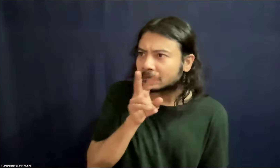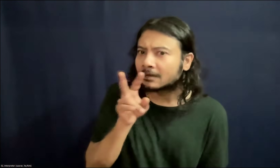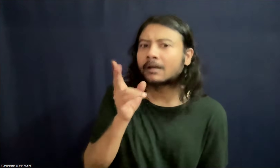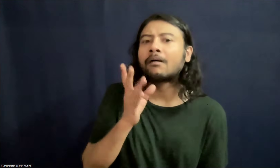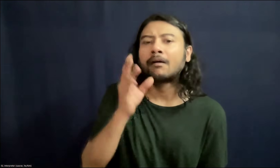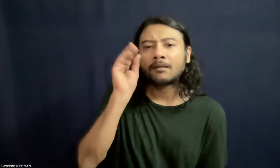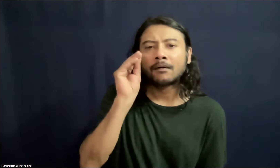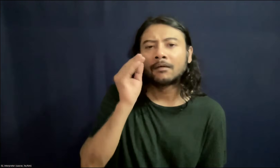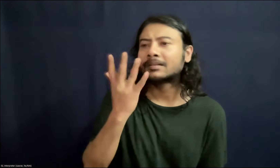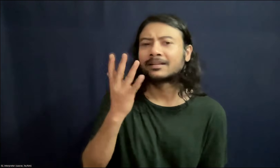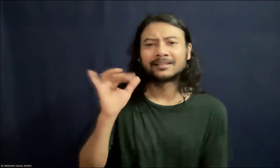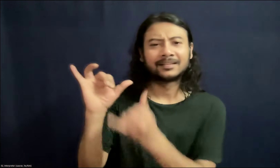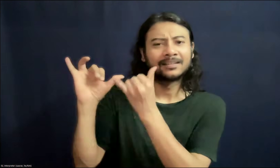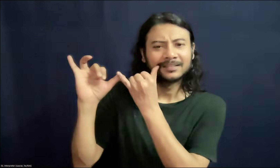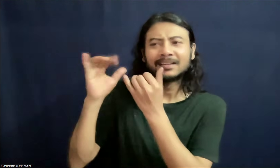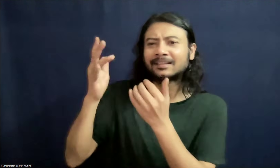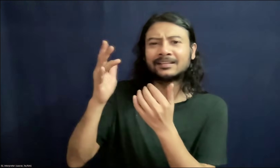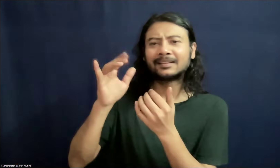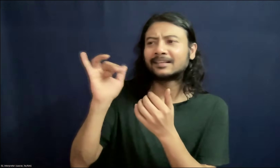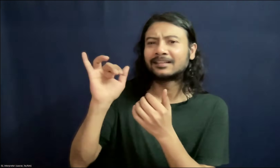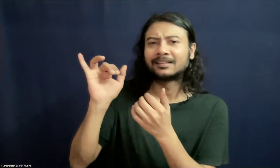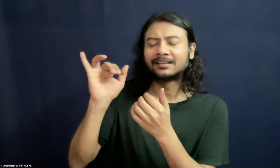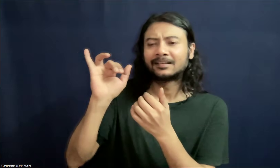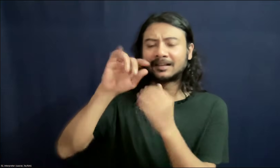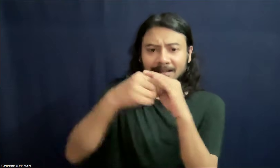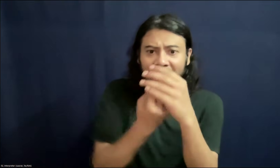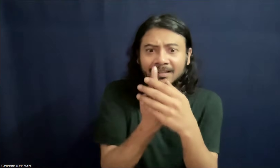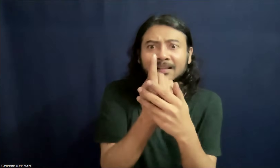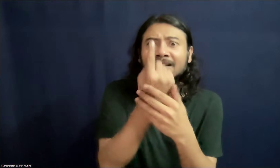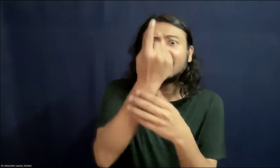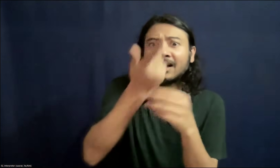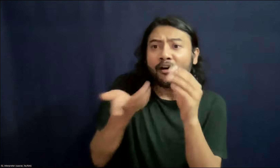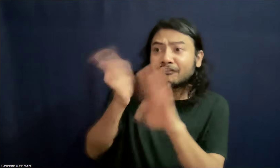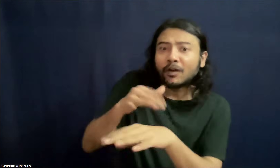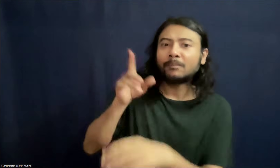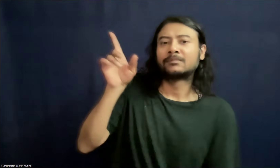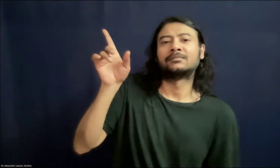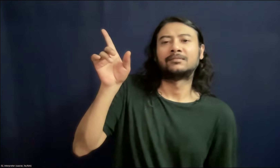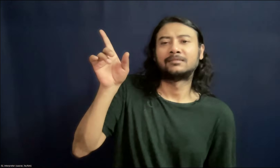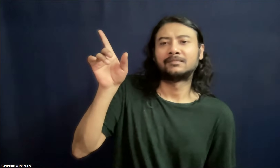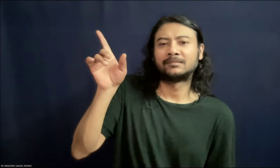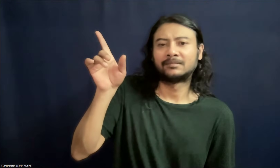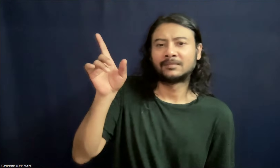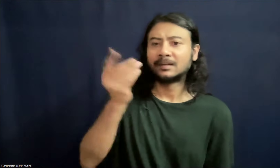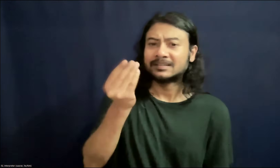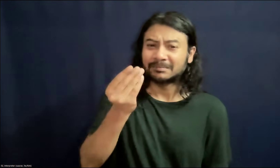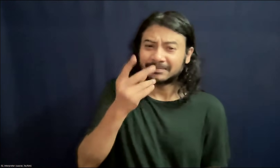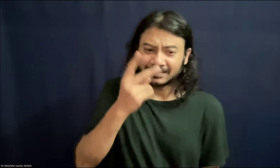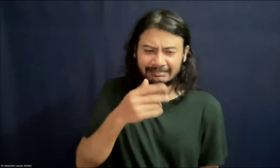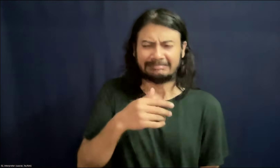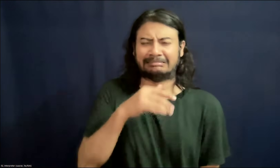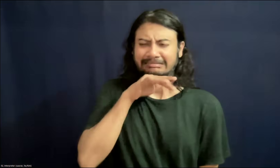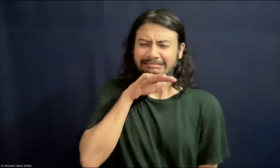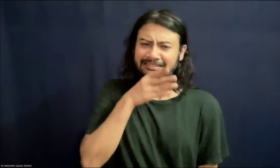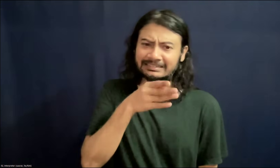source, even in the most filthy place where the worms are living. Even